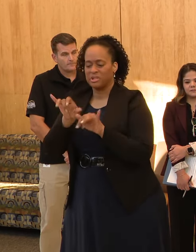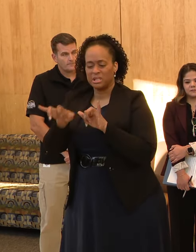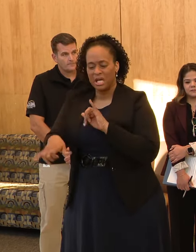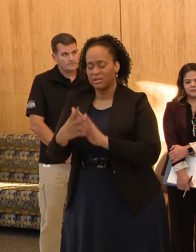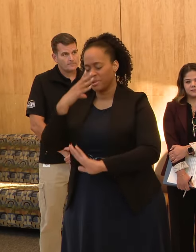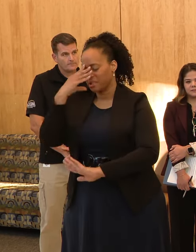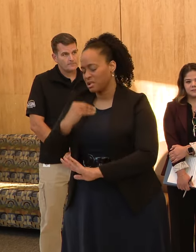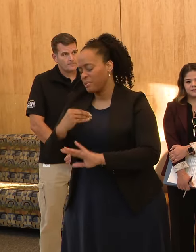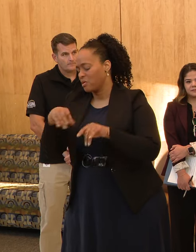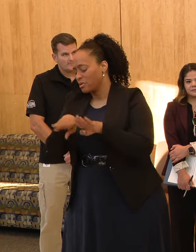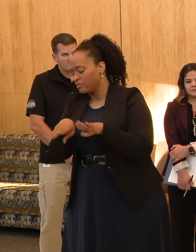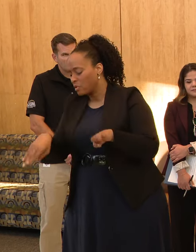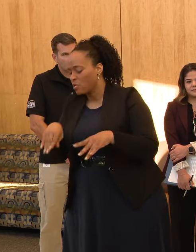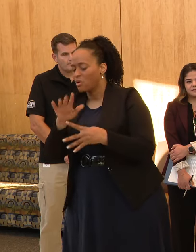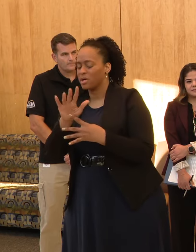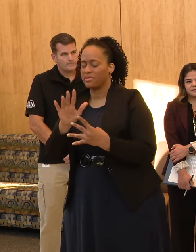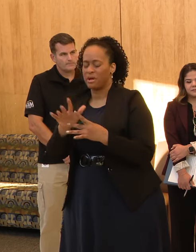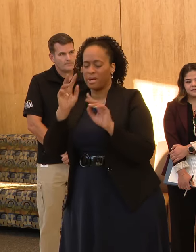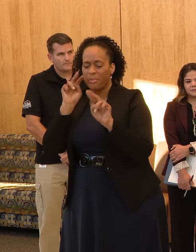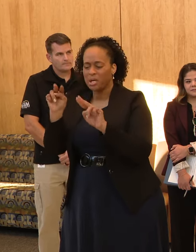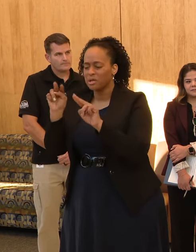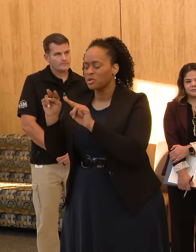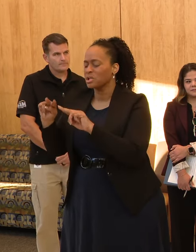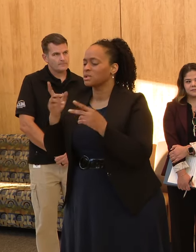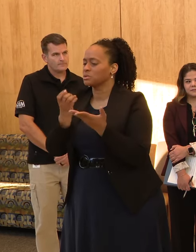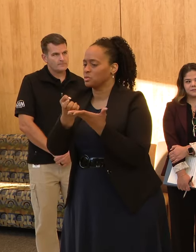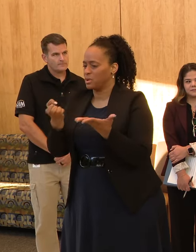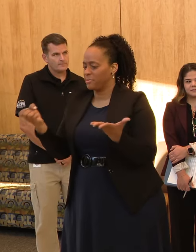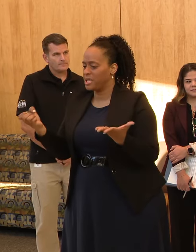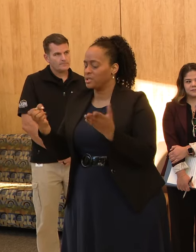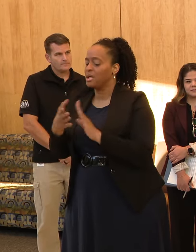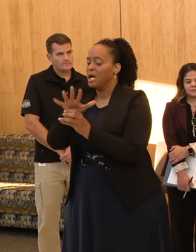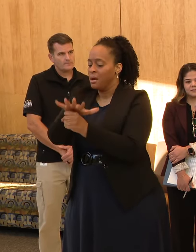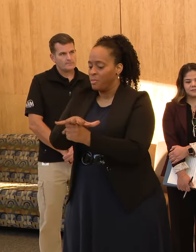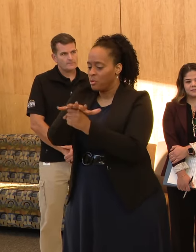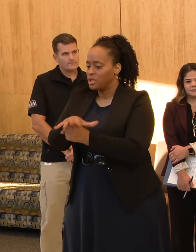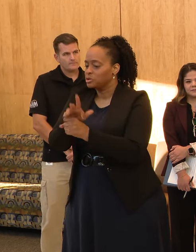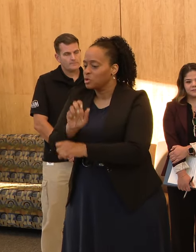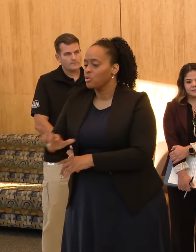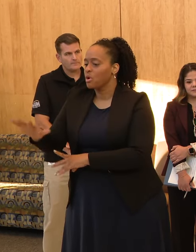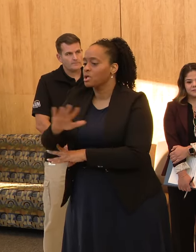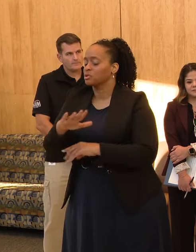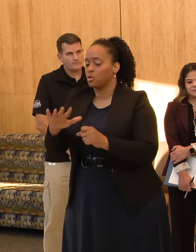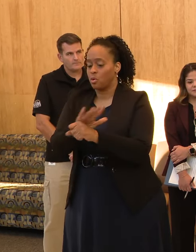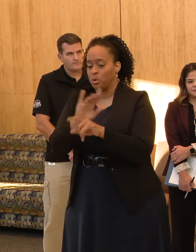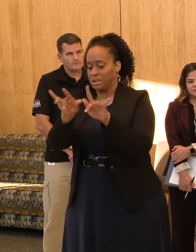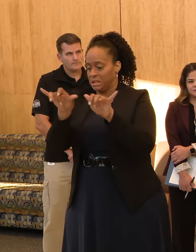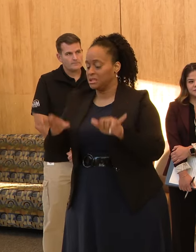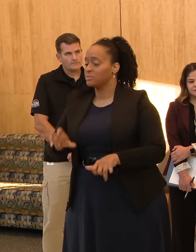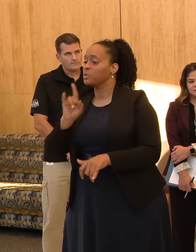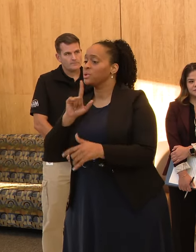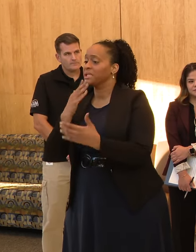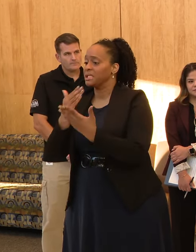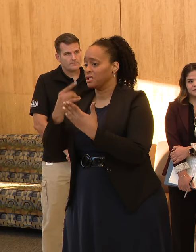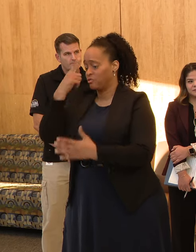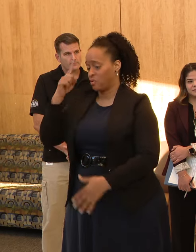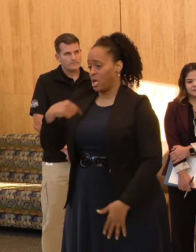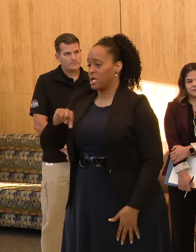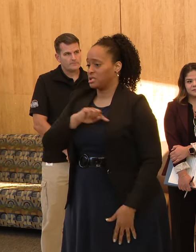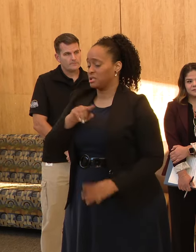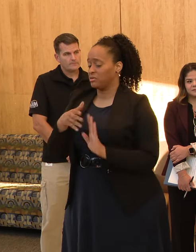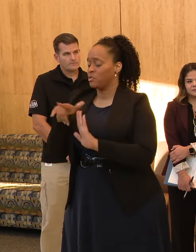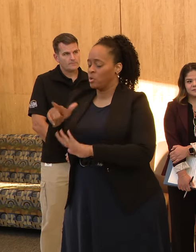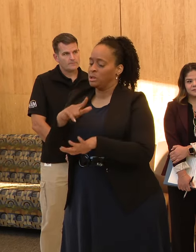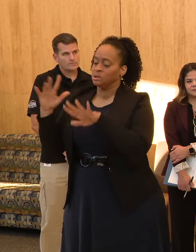been sleeping on the floors. They've been monitoring the equipment. Pressures across the whole system are very good for us for a storm